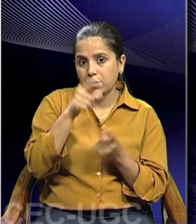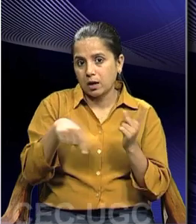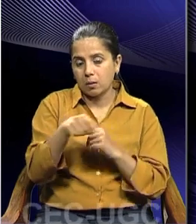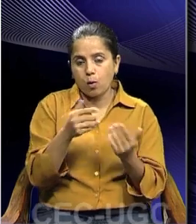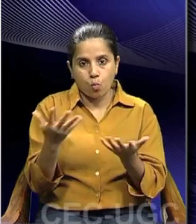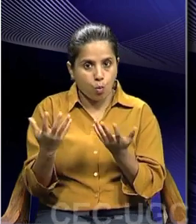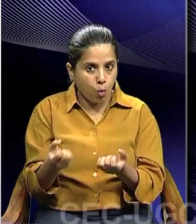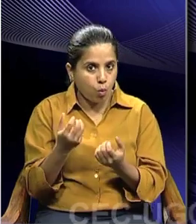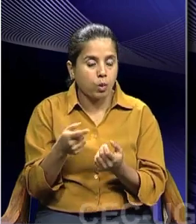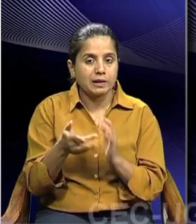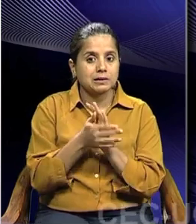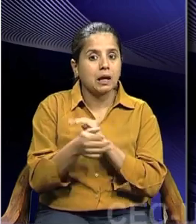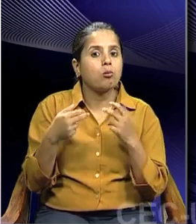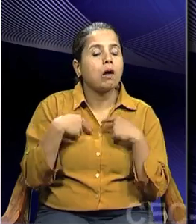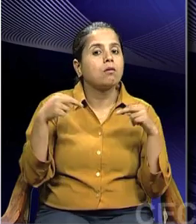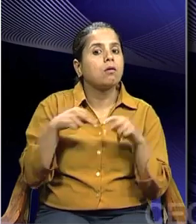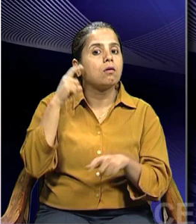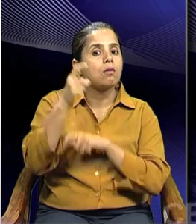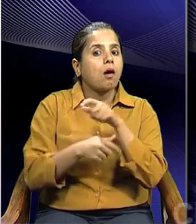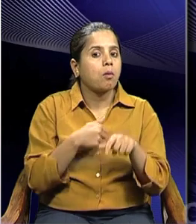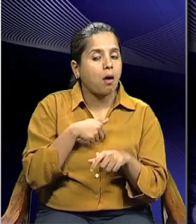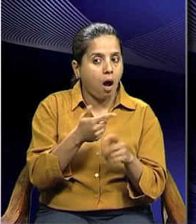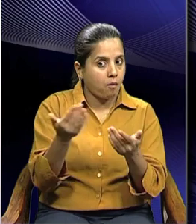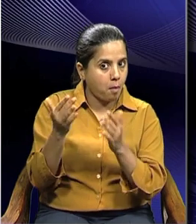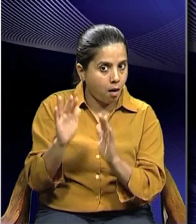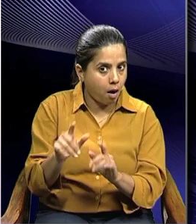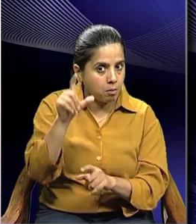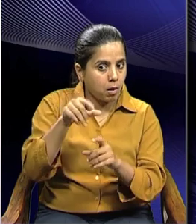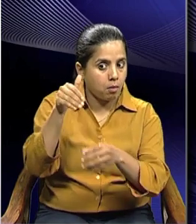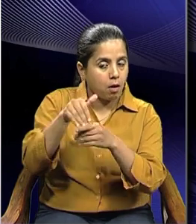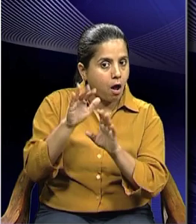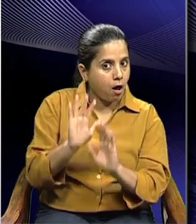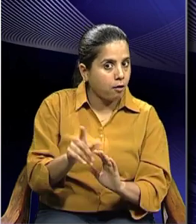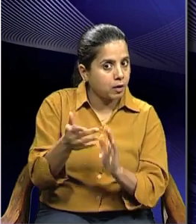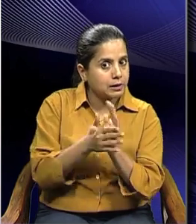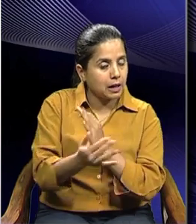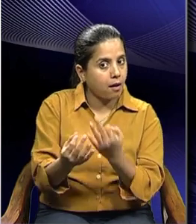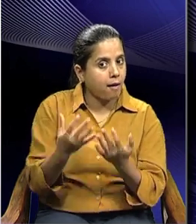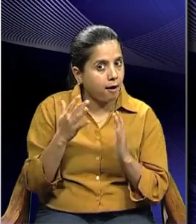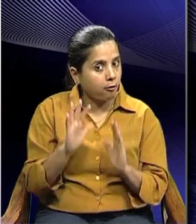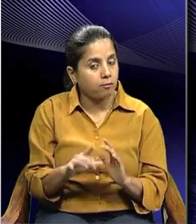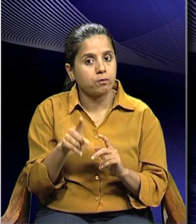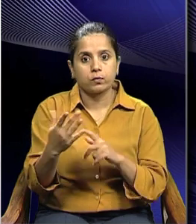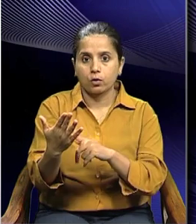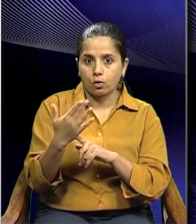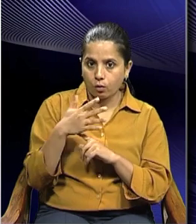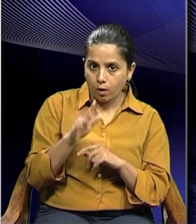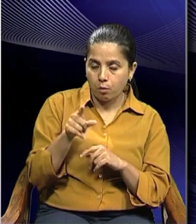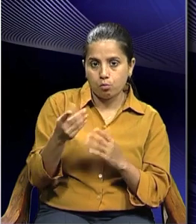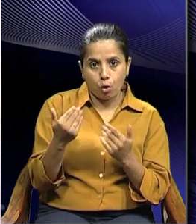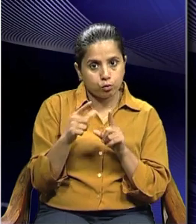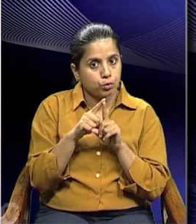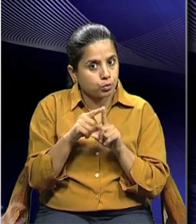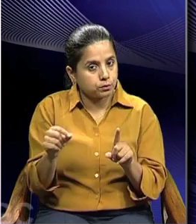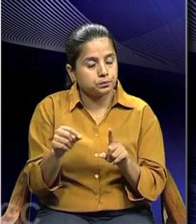the kind of skill sets we need, whether they are available or not, which is reflected in skills and other competencies,